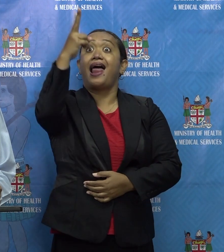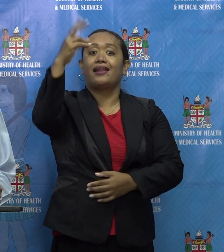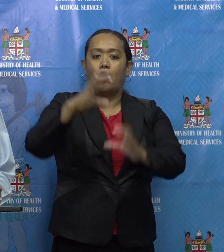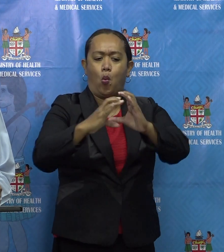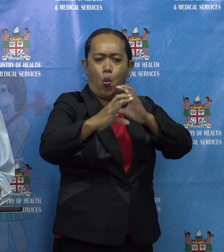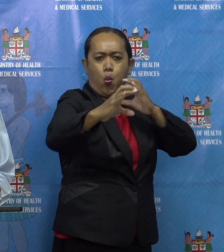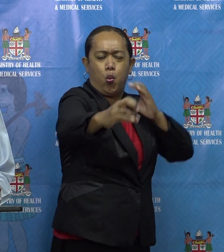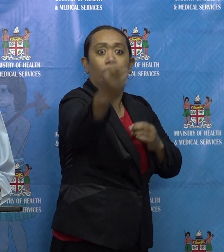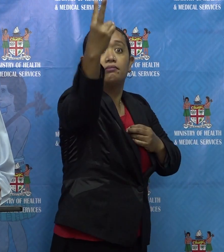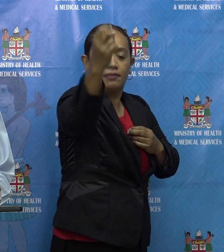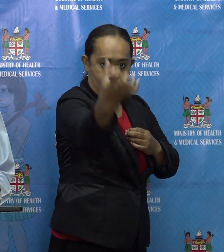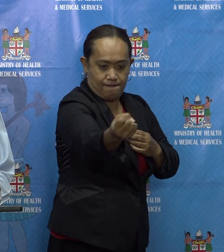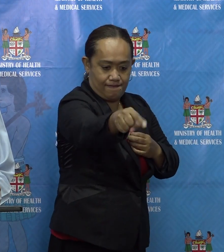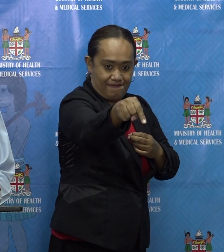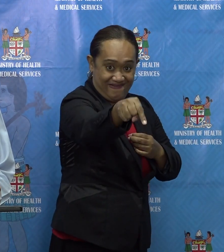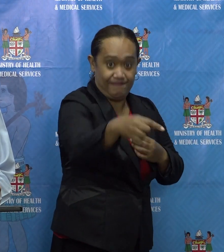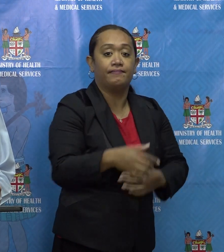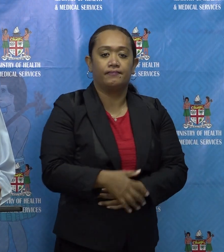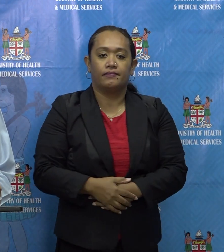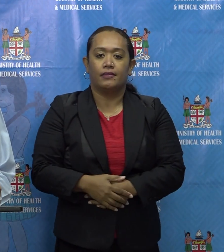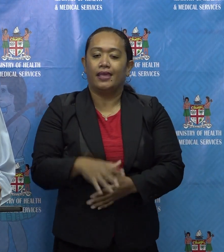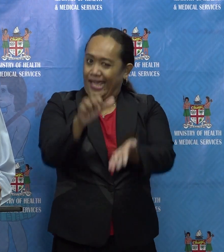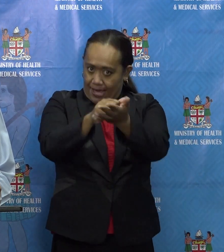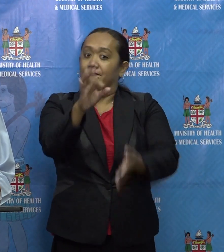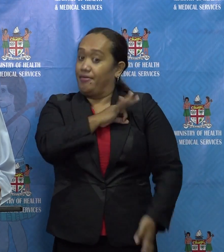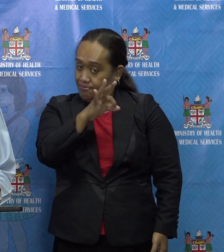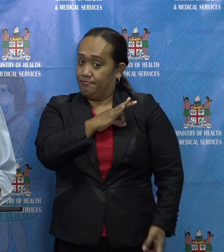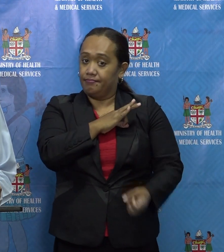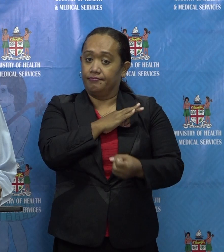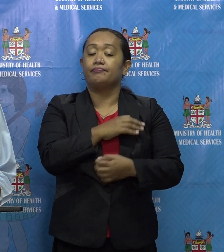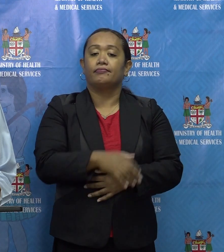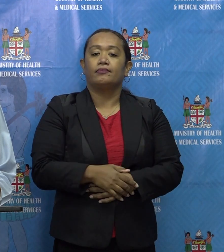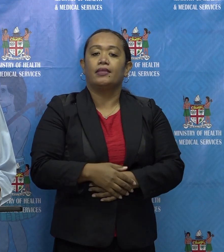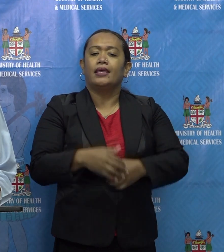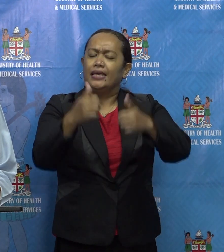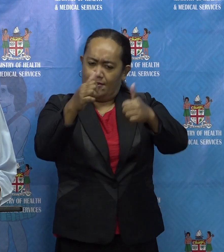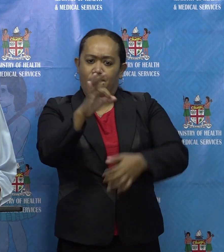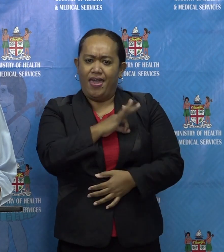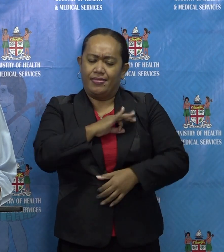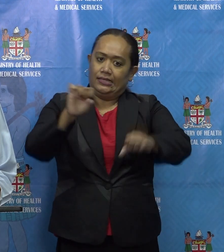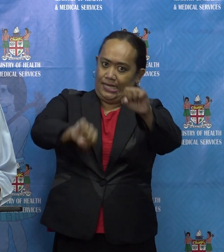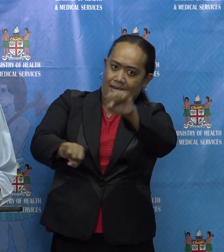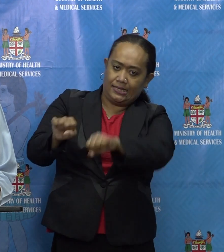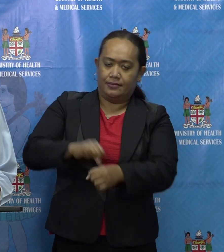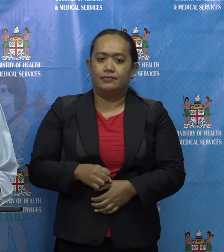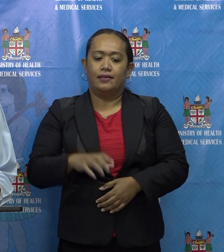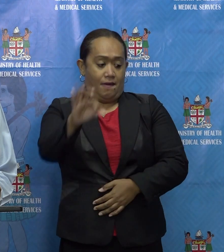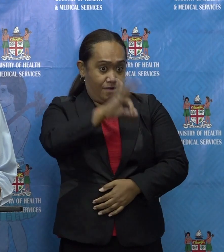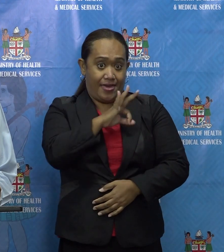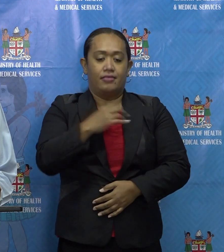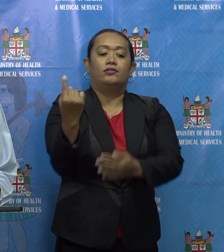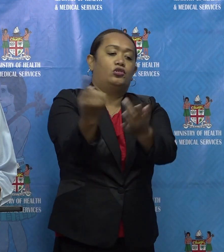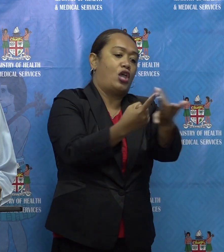never shone brighter. Keep the faith, Fiji. Keep faith in the science. Keep faith in each